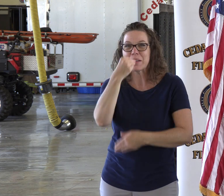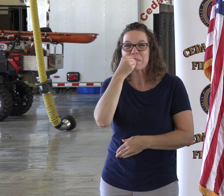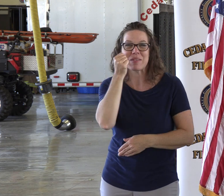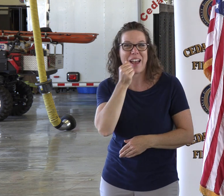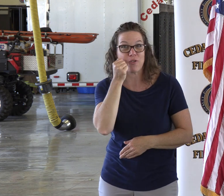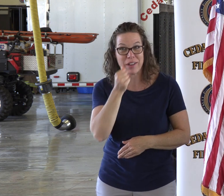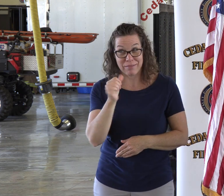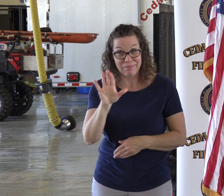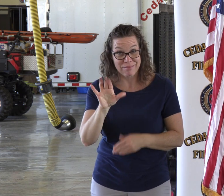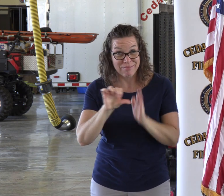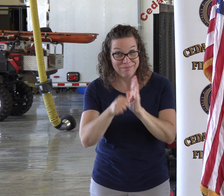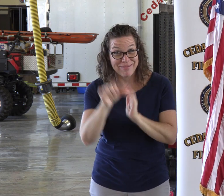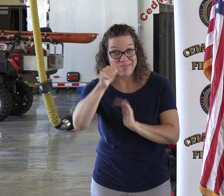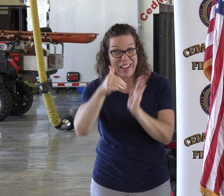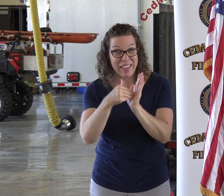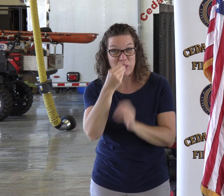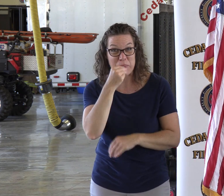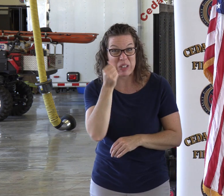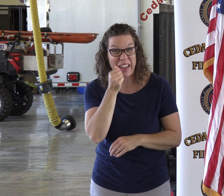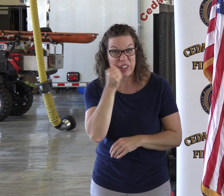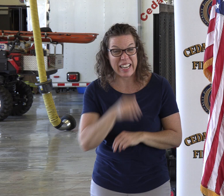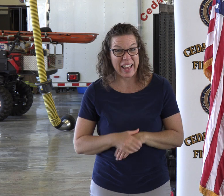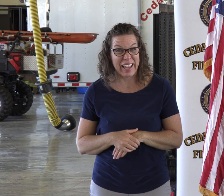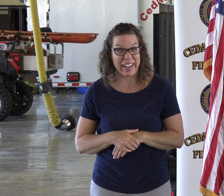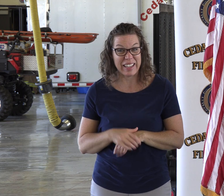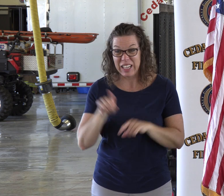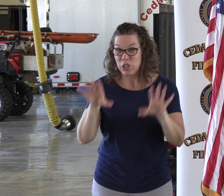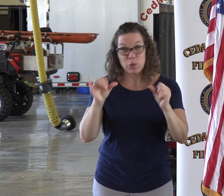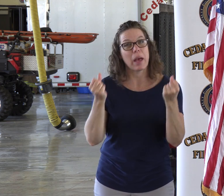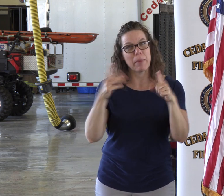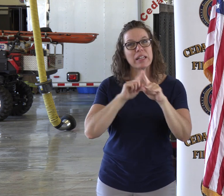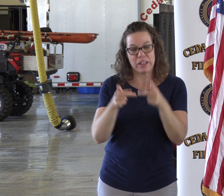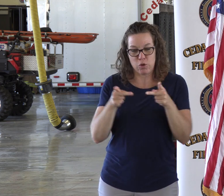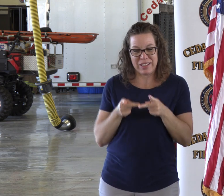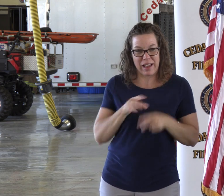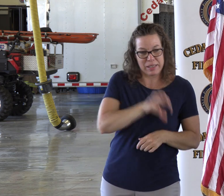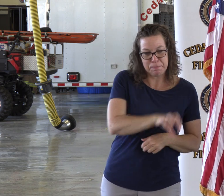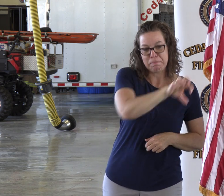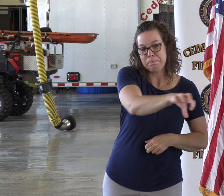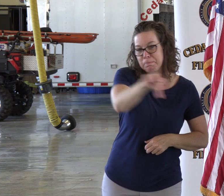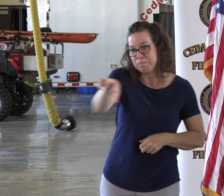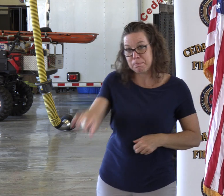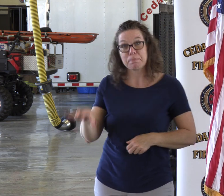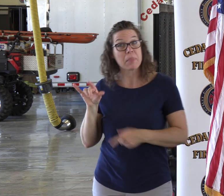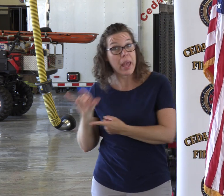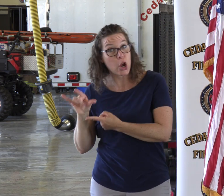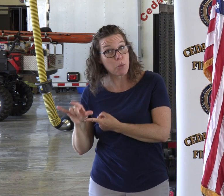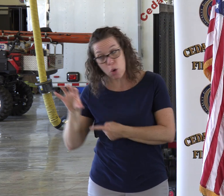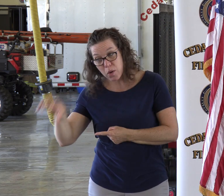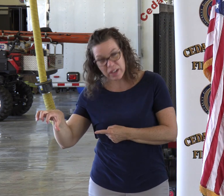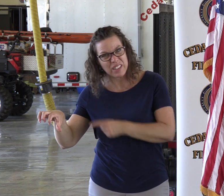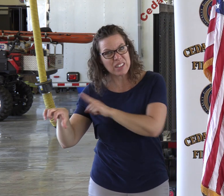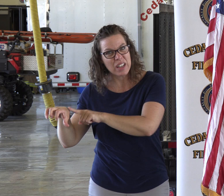day, 10,000 or more meals per day, and they've been doing that at a variety of sites. They've used our airport as the